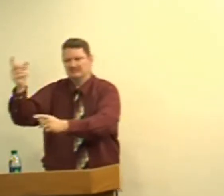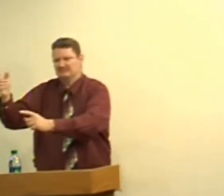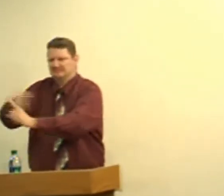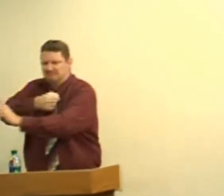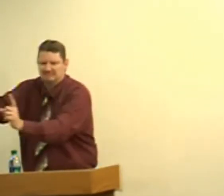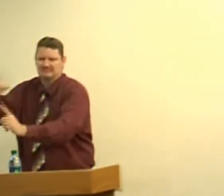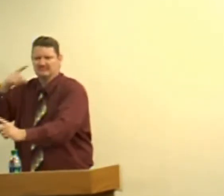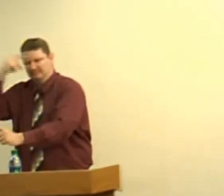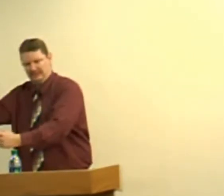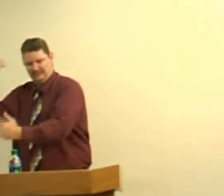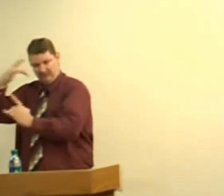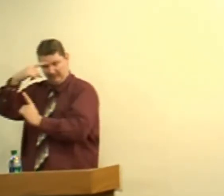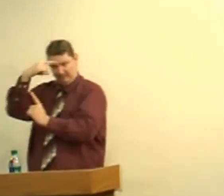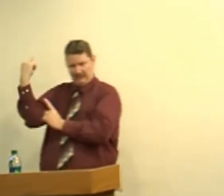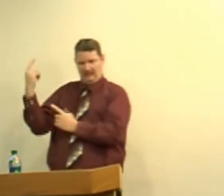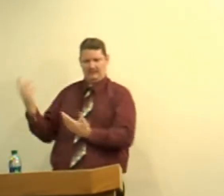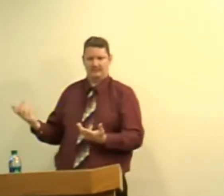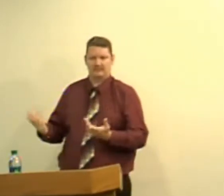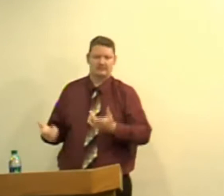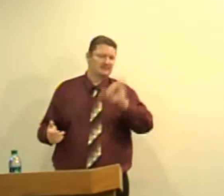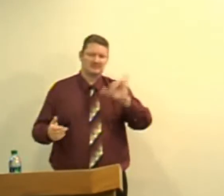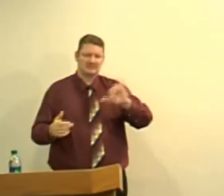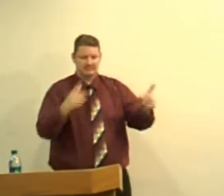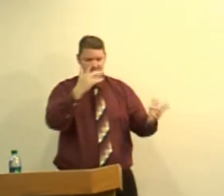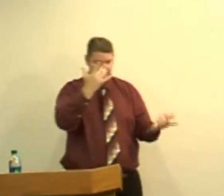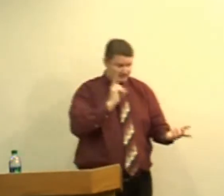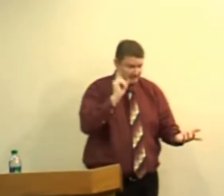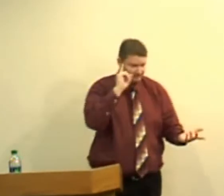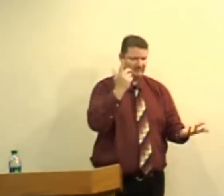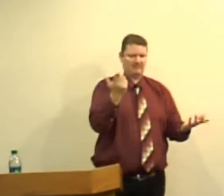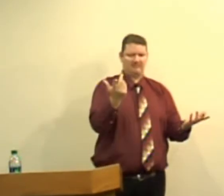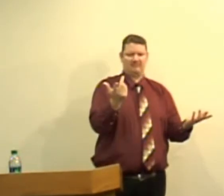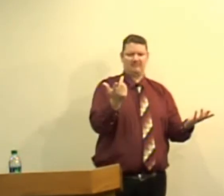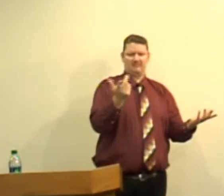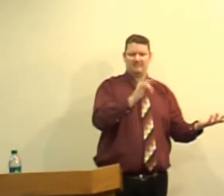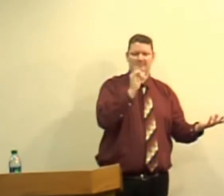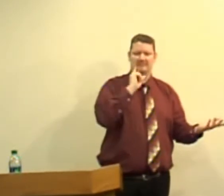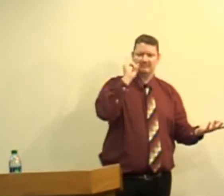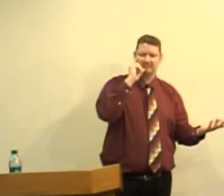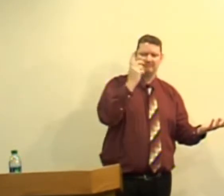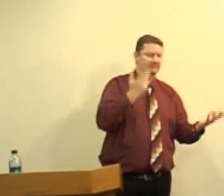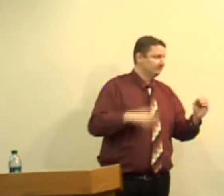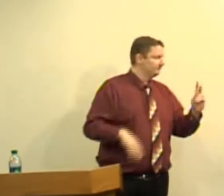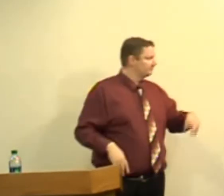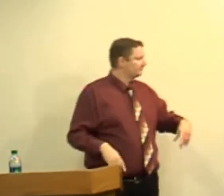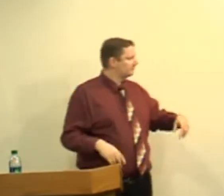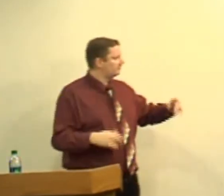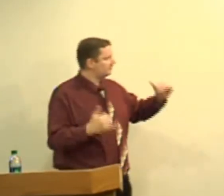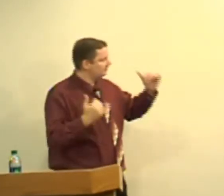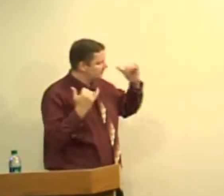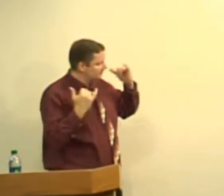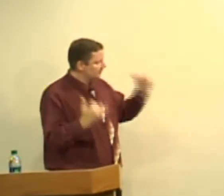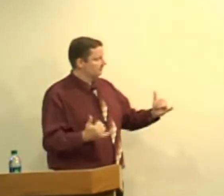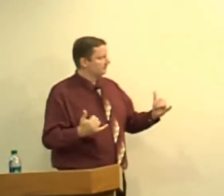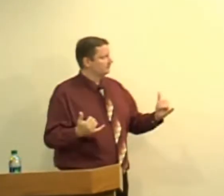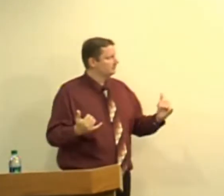the struggle that they had with slavery, how they were beaten, how they were persecuted. Same with the deaf people, same